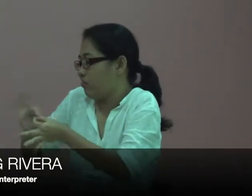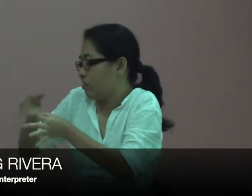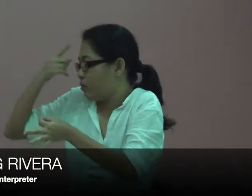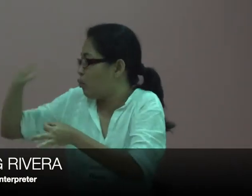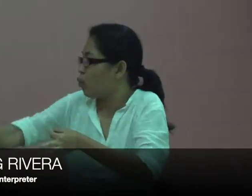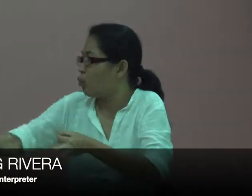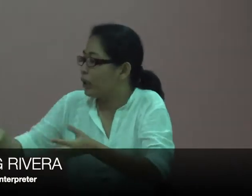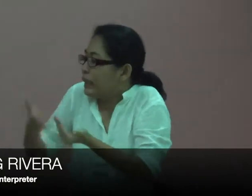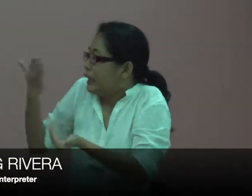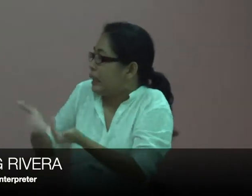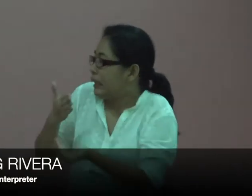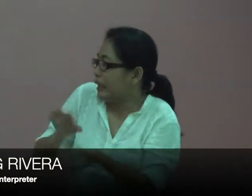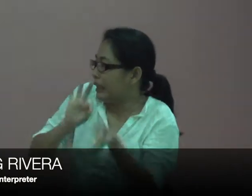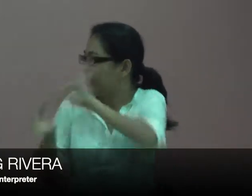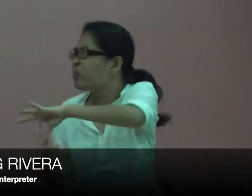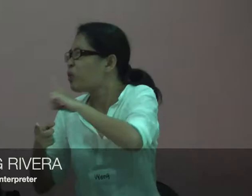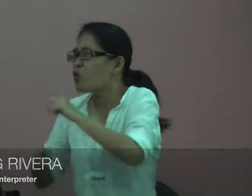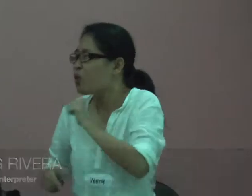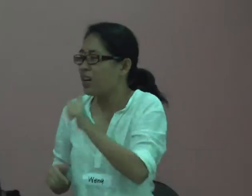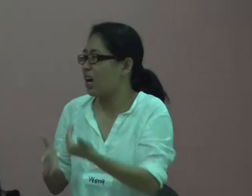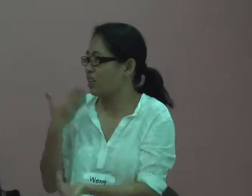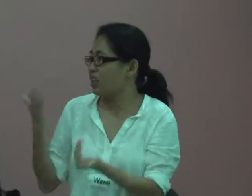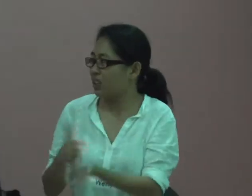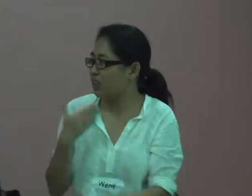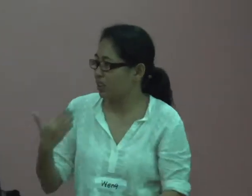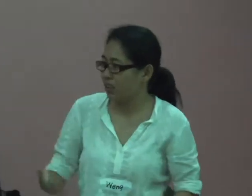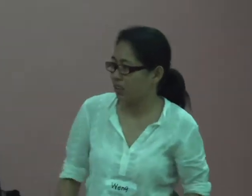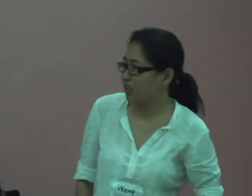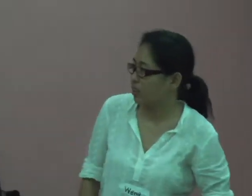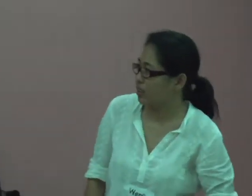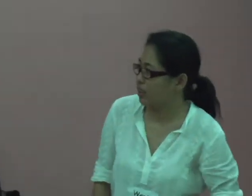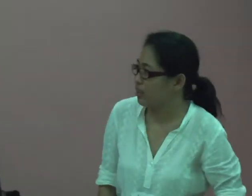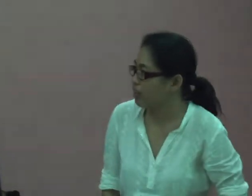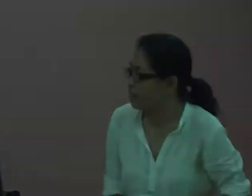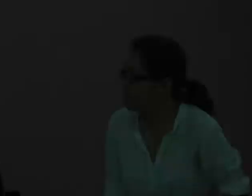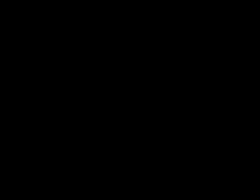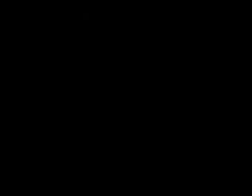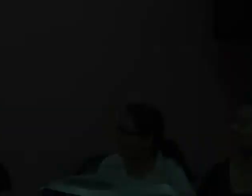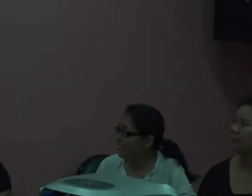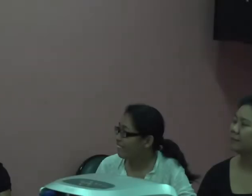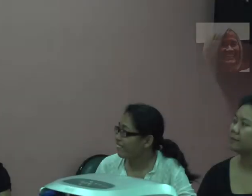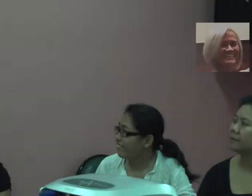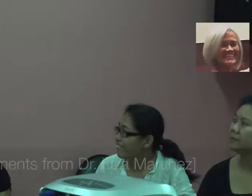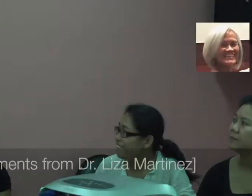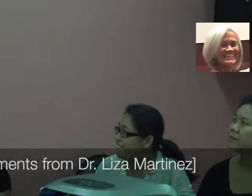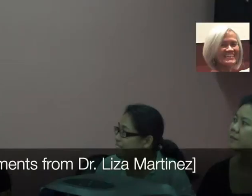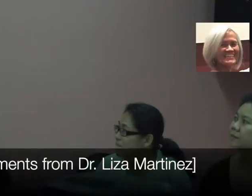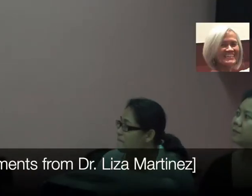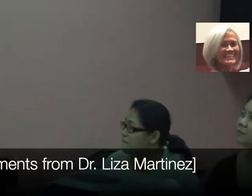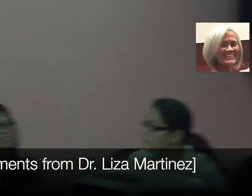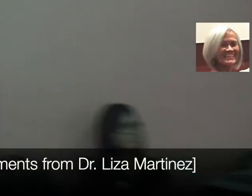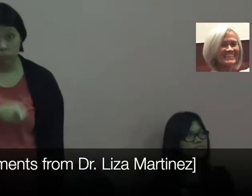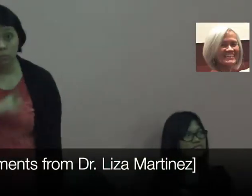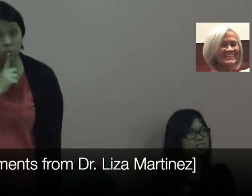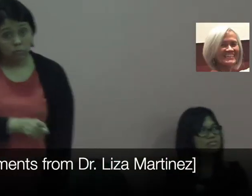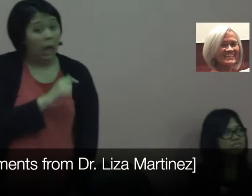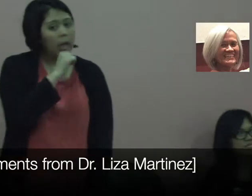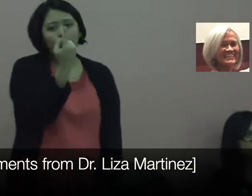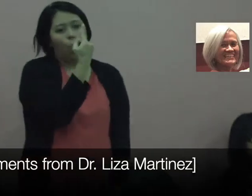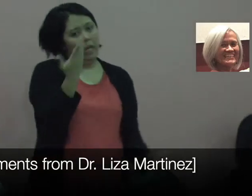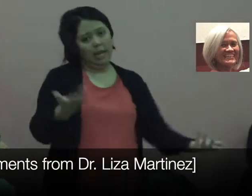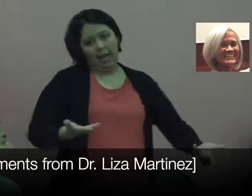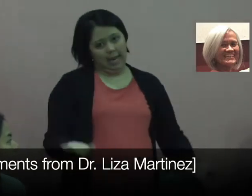mga sumunod na mga discussions na it's not easy. Leaders here in NCR, wherever I went,